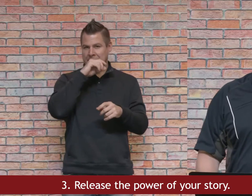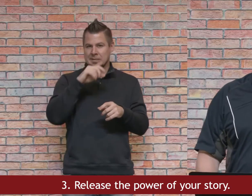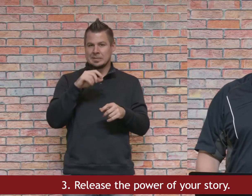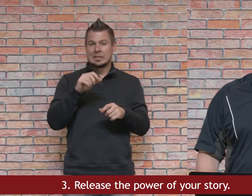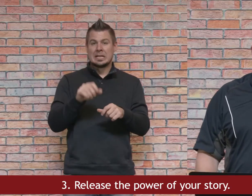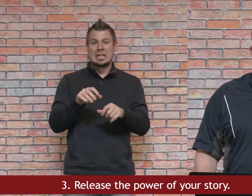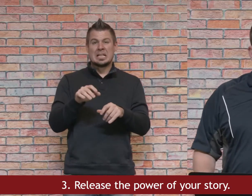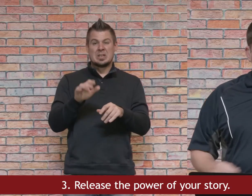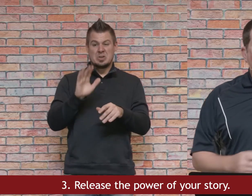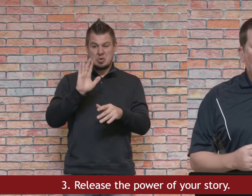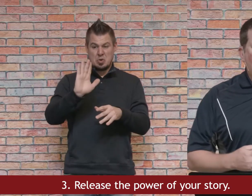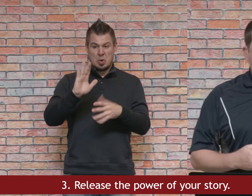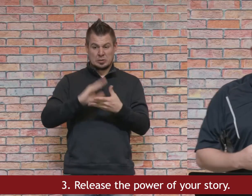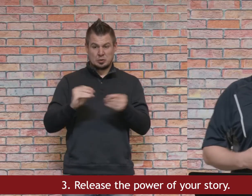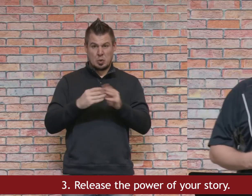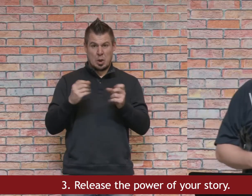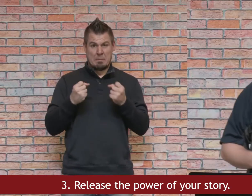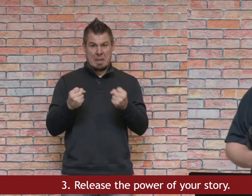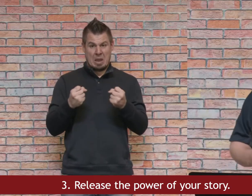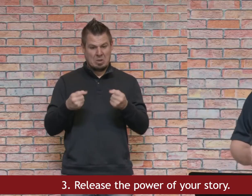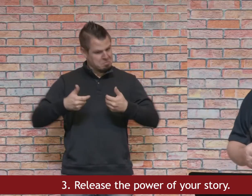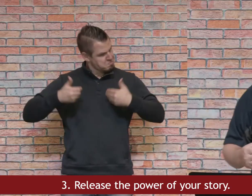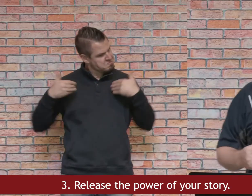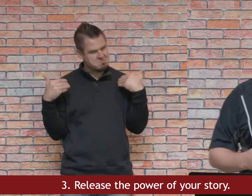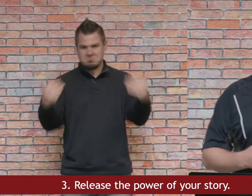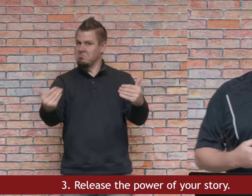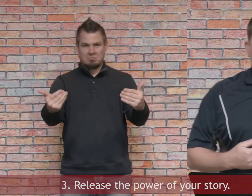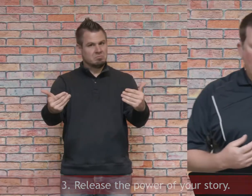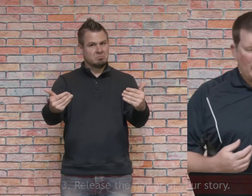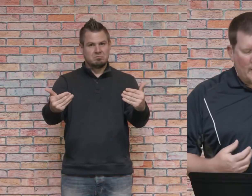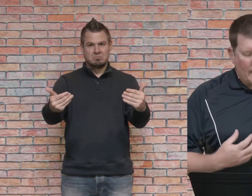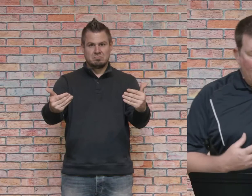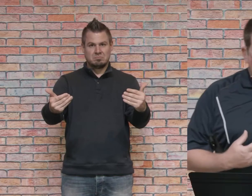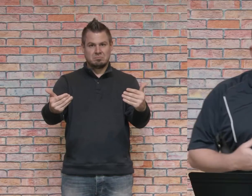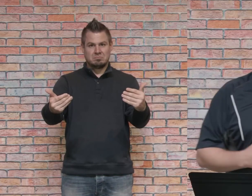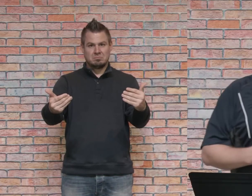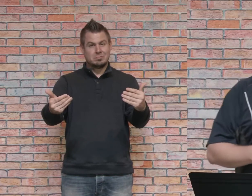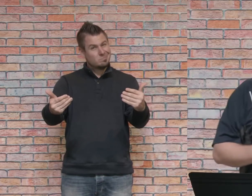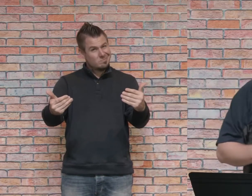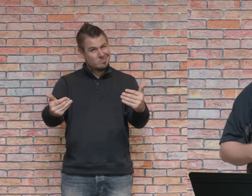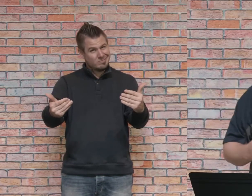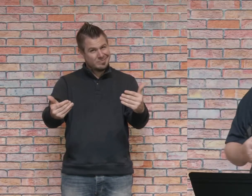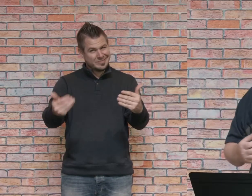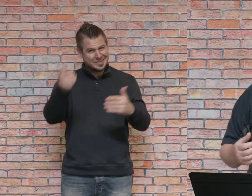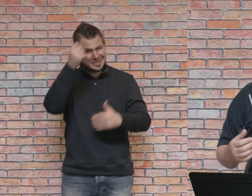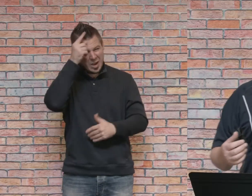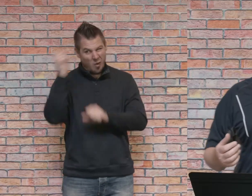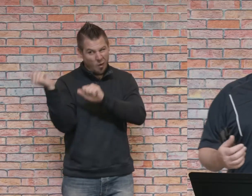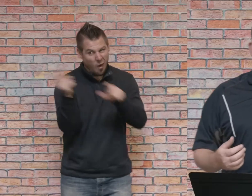story. Release the power of your story. You see, everybody needs God, as we've talked about. Everyone needs